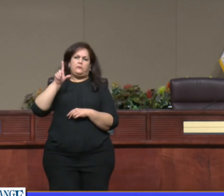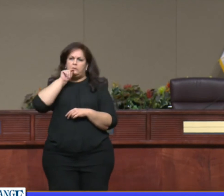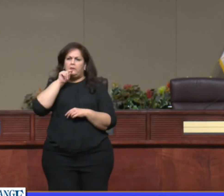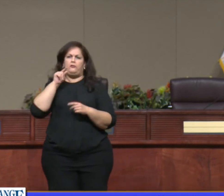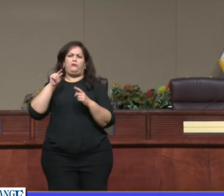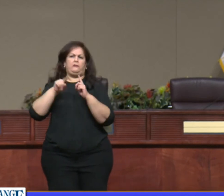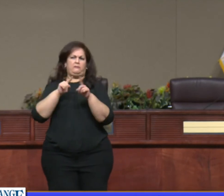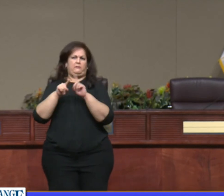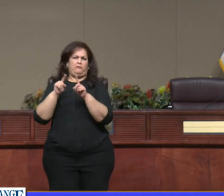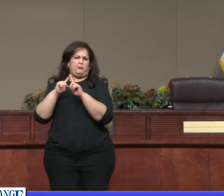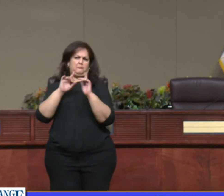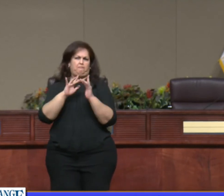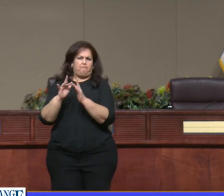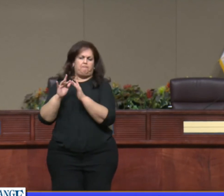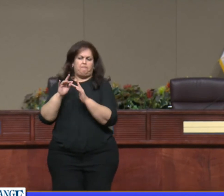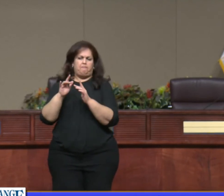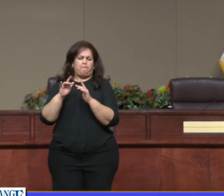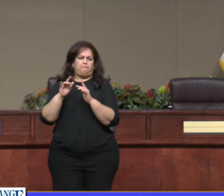threatening